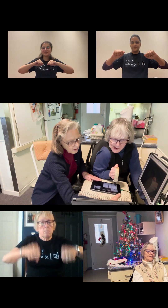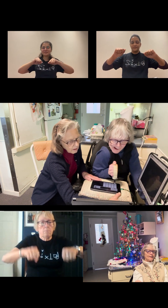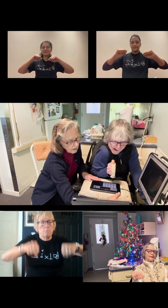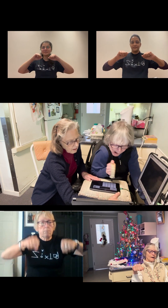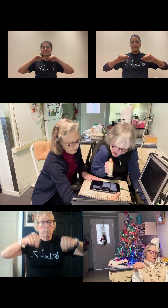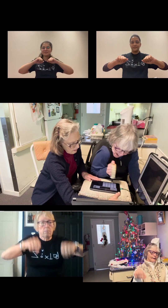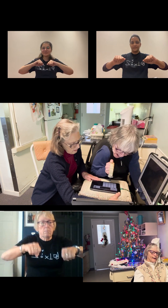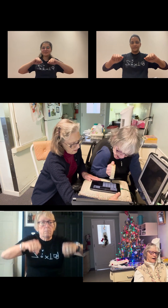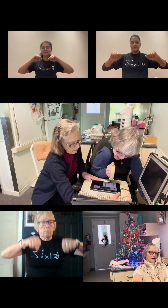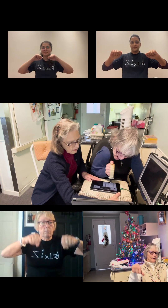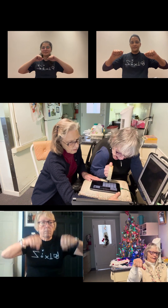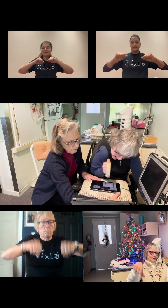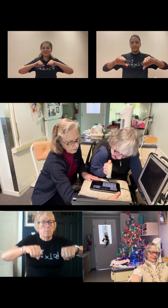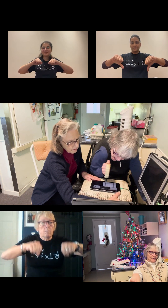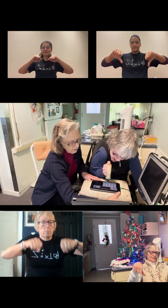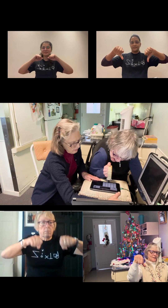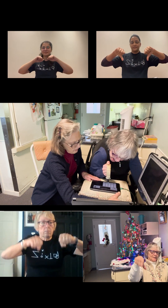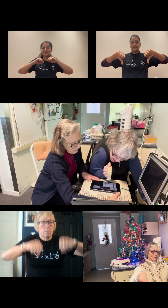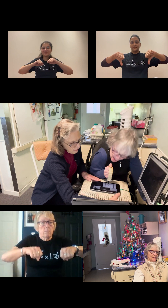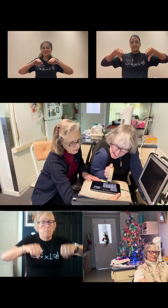things.